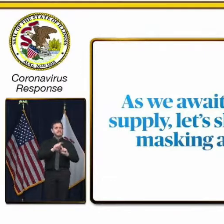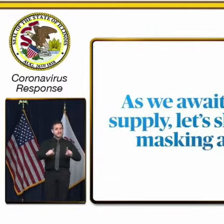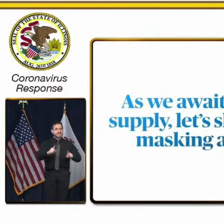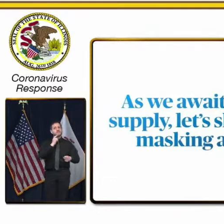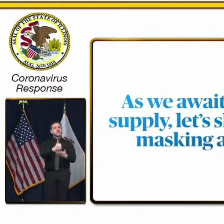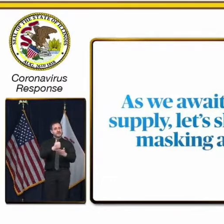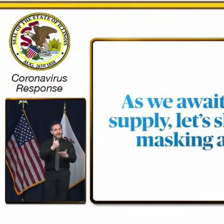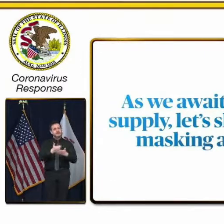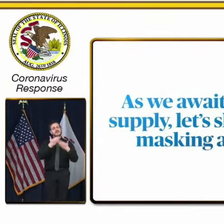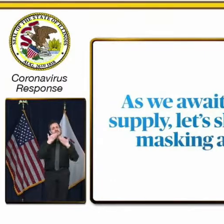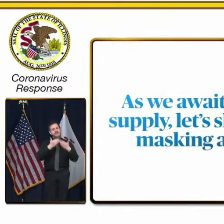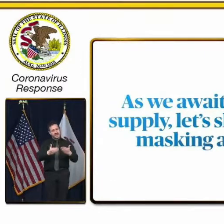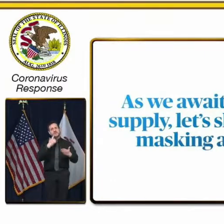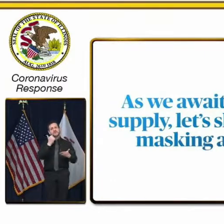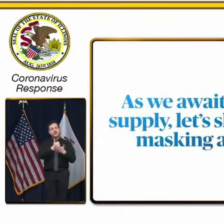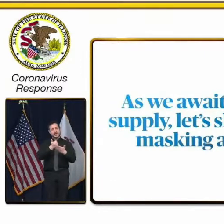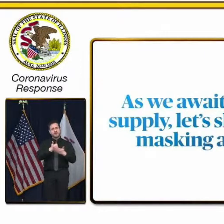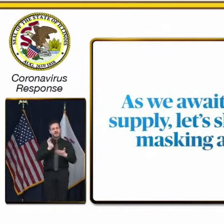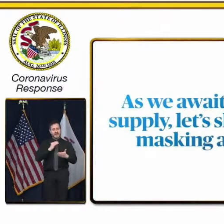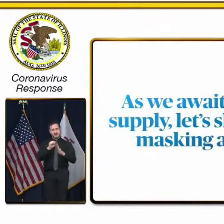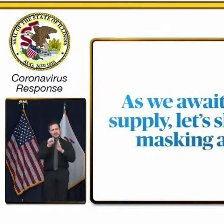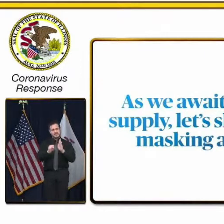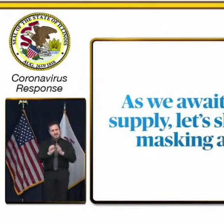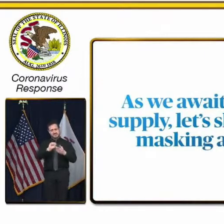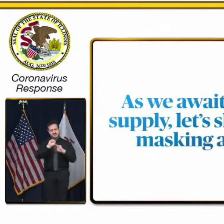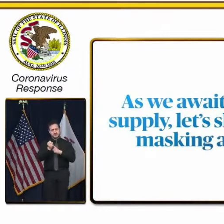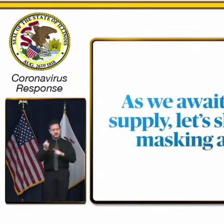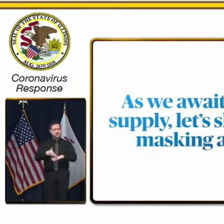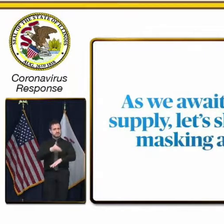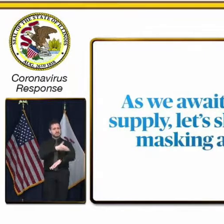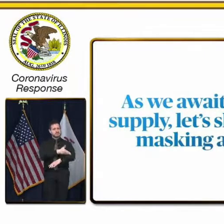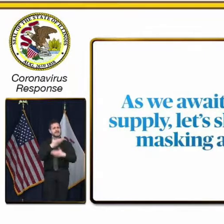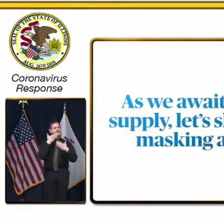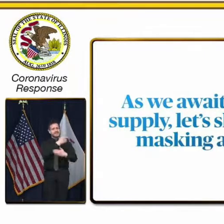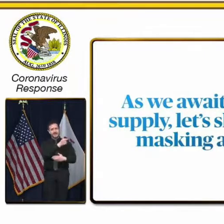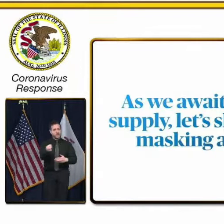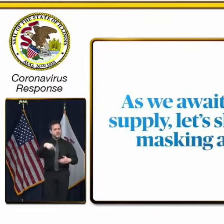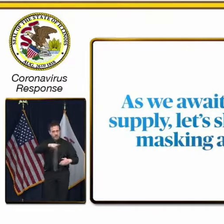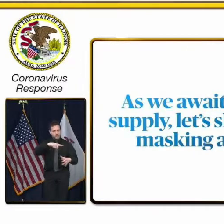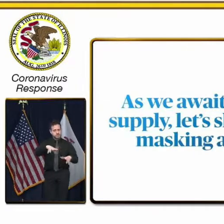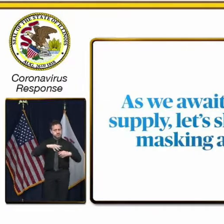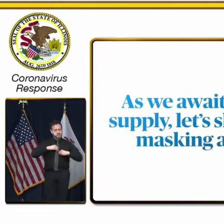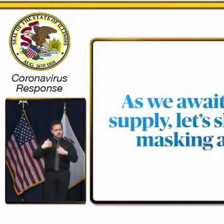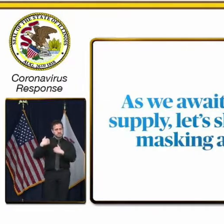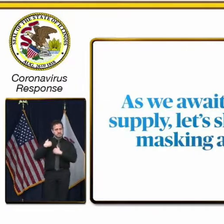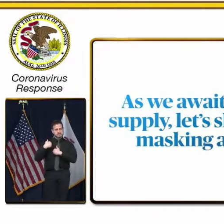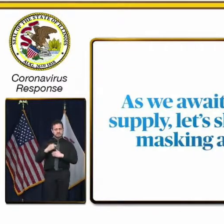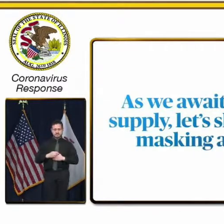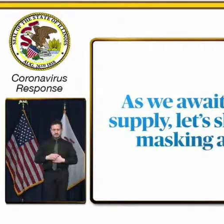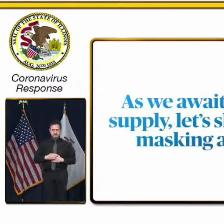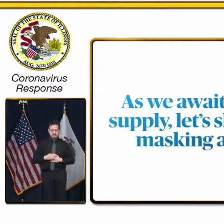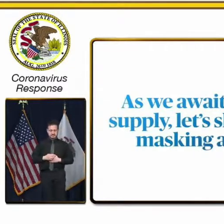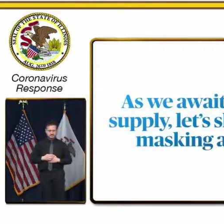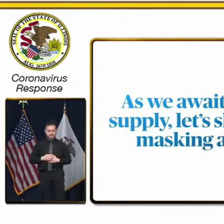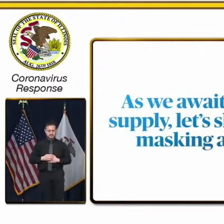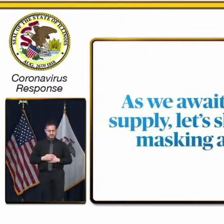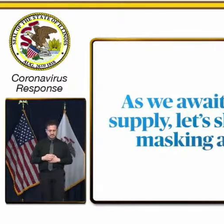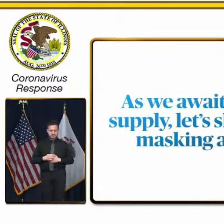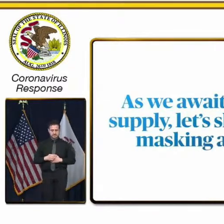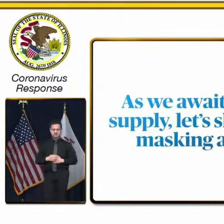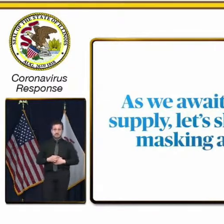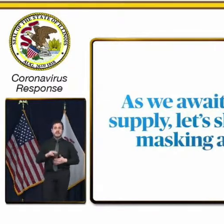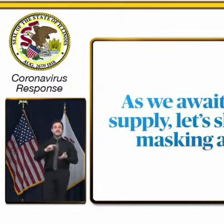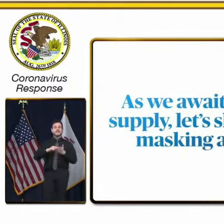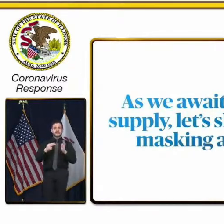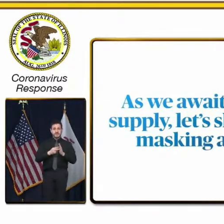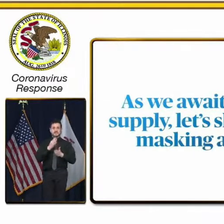is doing their part. This also means that our regions have achieved reduced mitigation levels based upon the metrics that